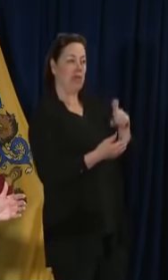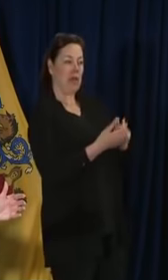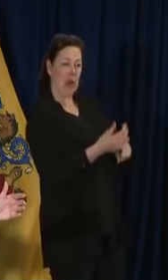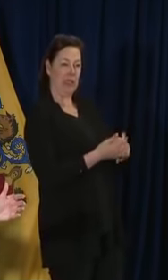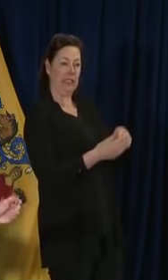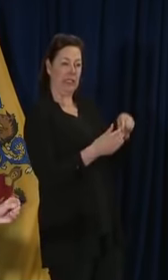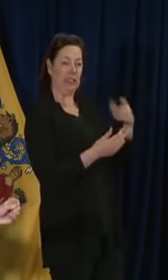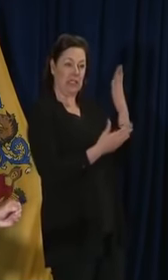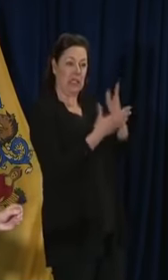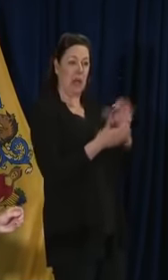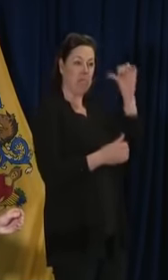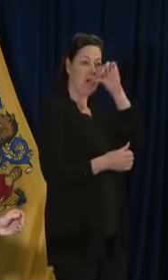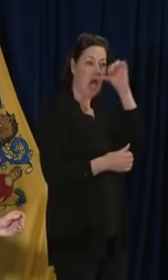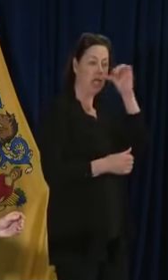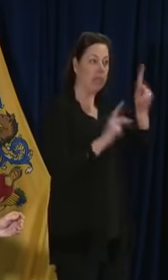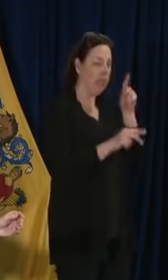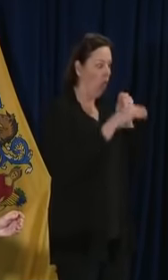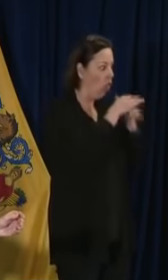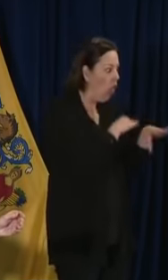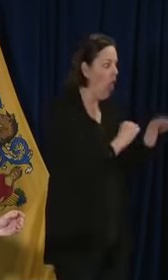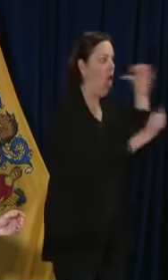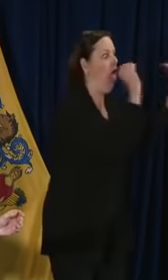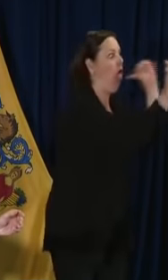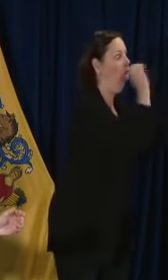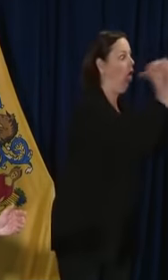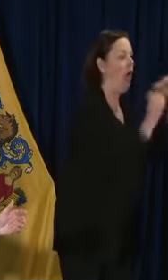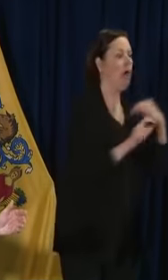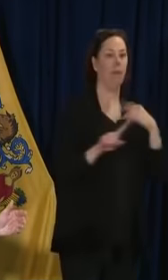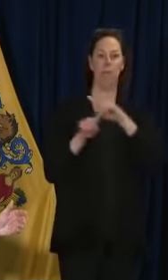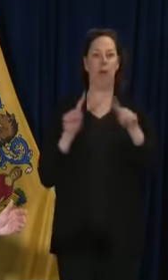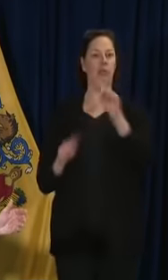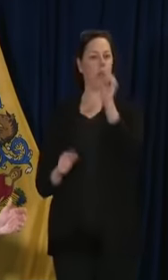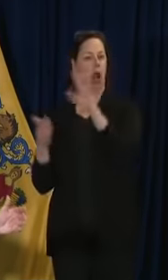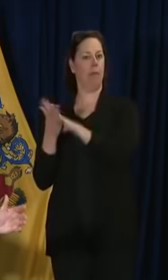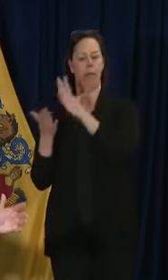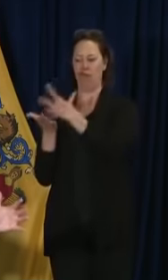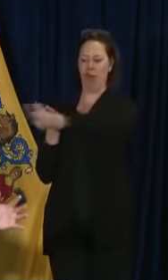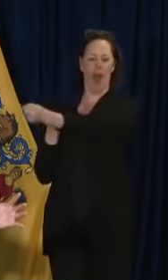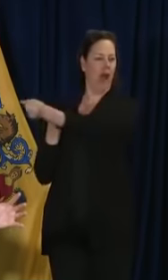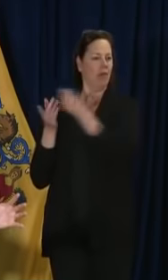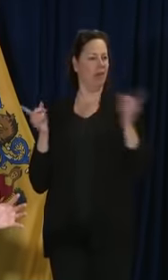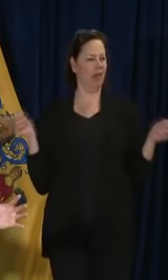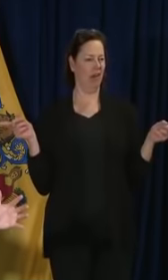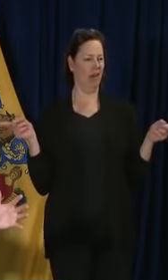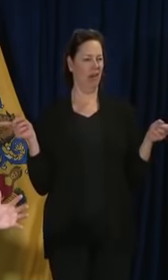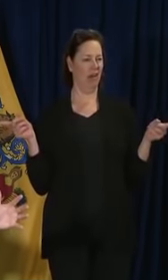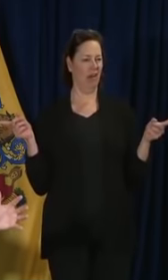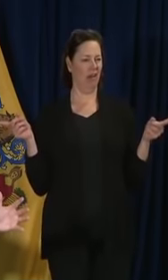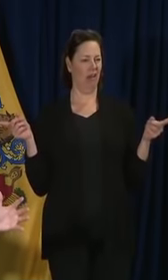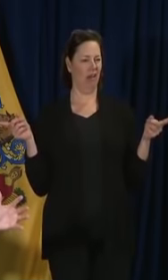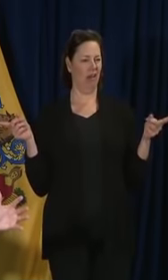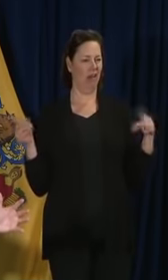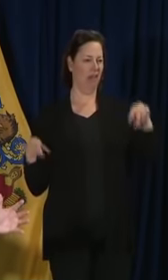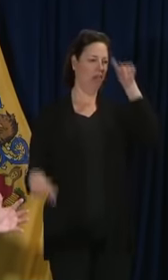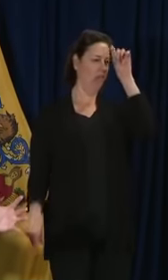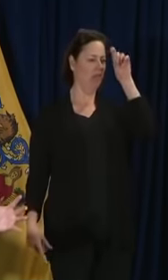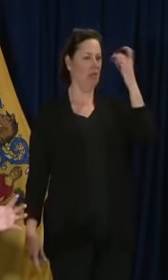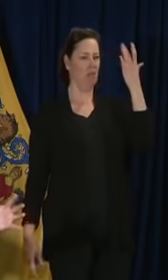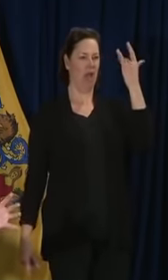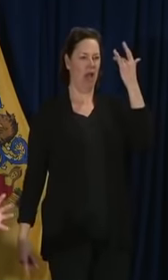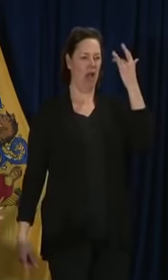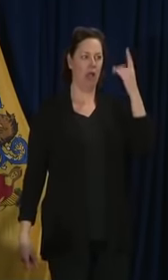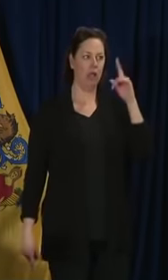weekend to not one single roll of toilet paper left in the entire state. We got to bring radically, dramatically,